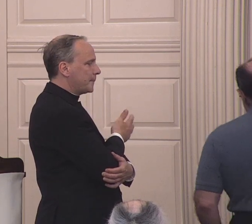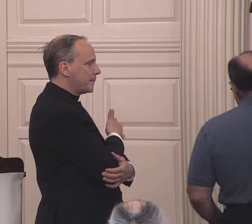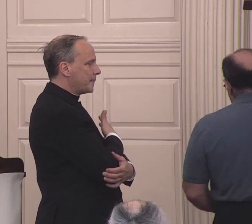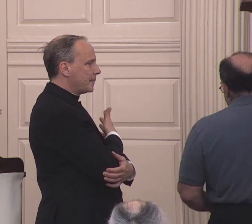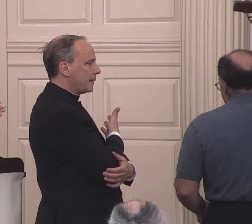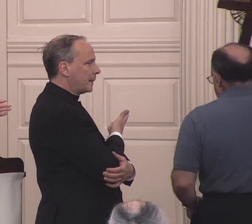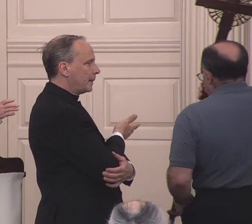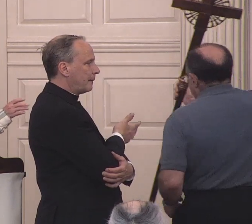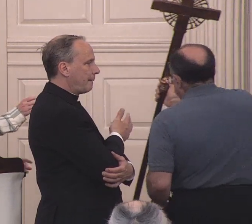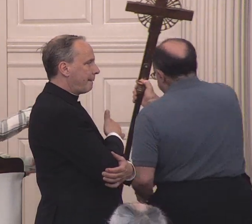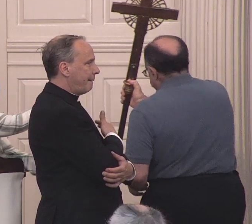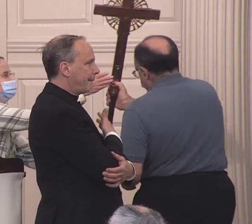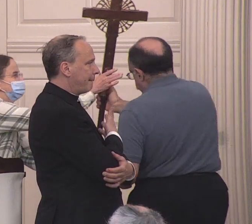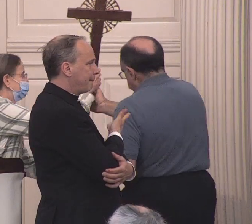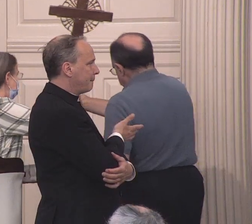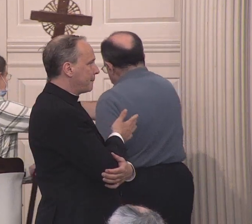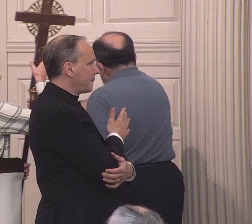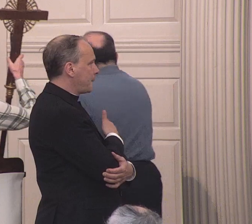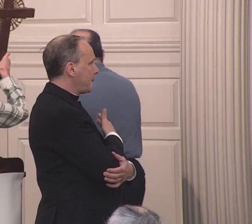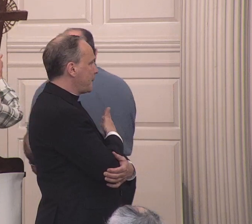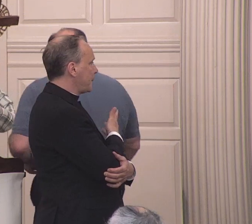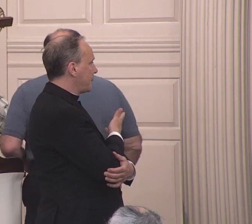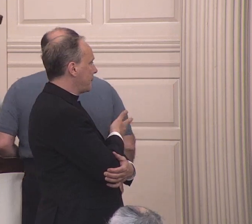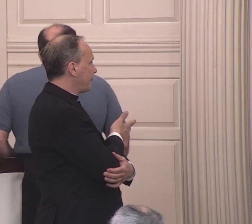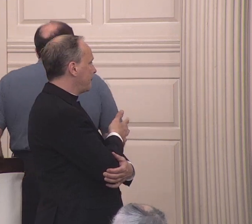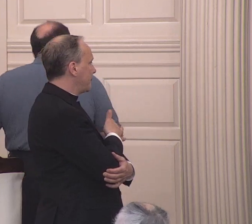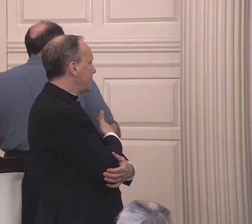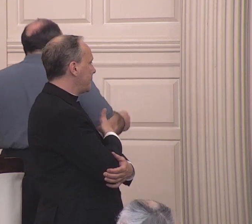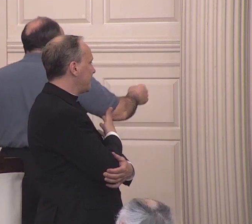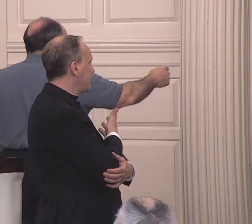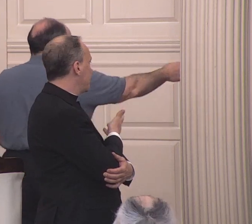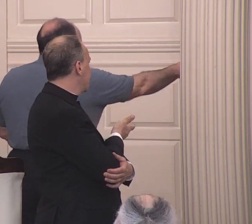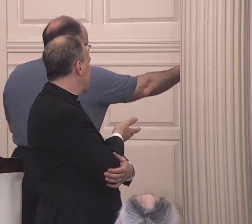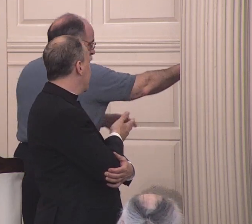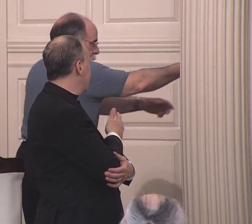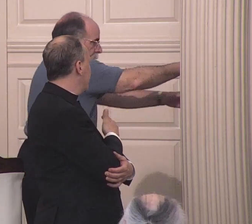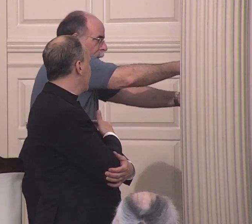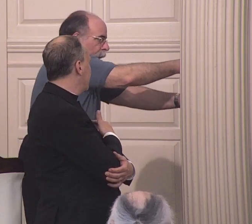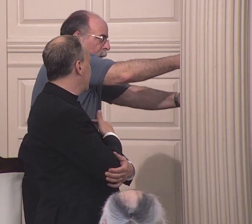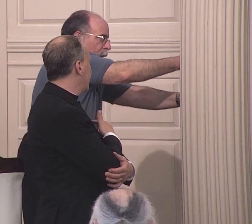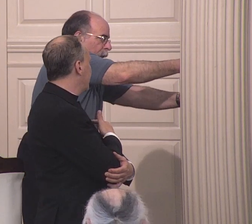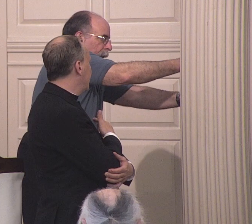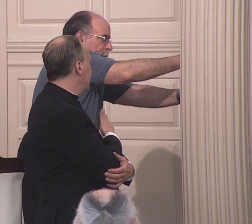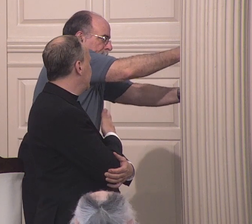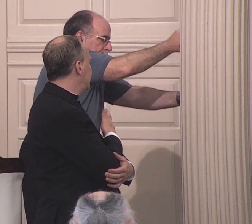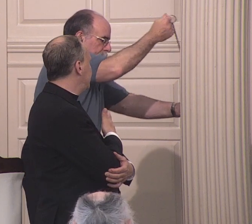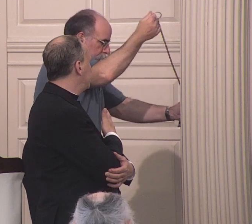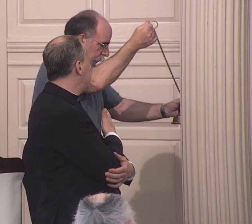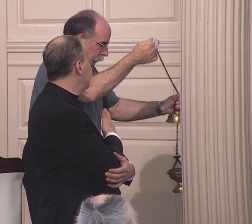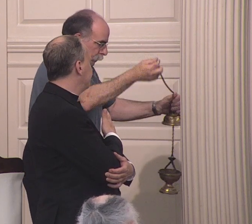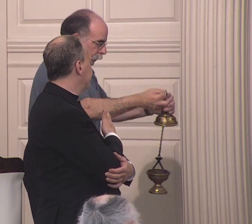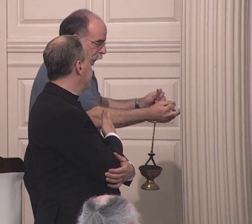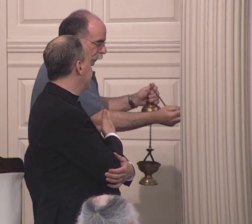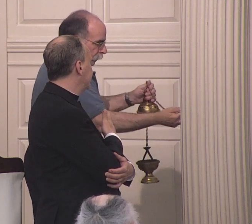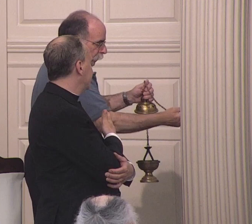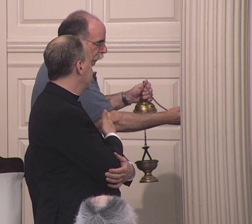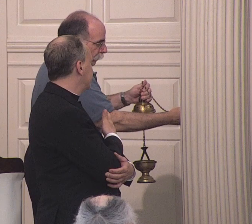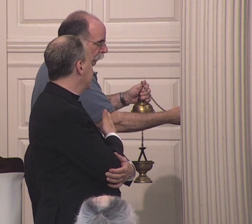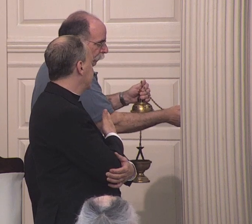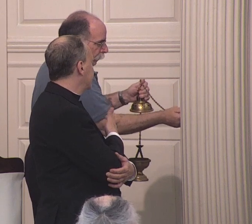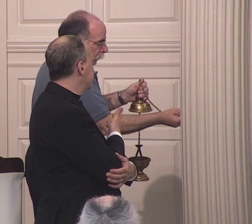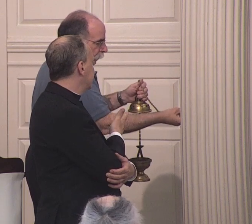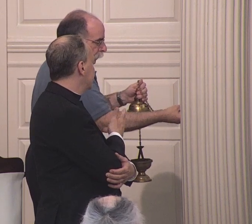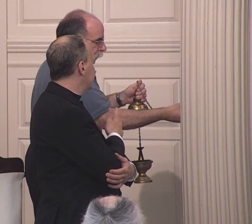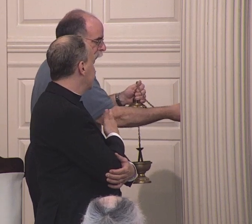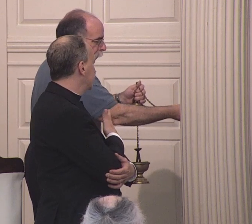Domine Dominus noster, quam admirabile